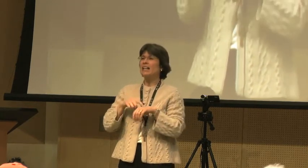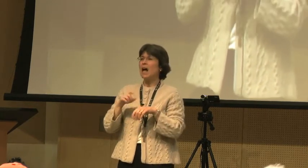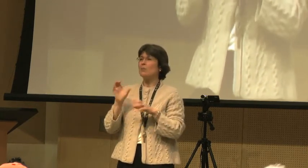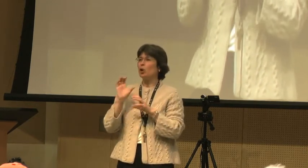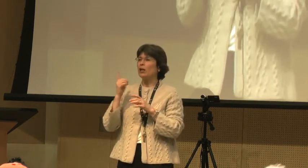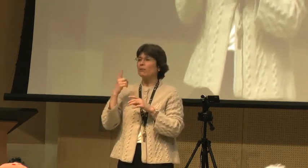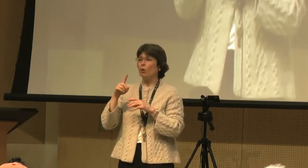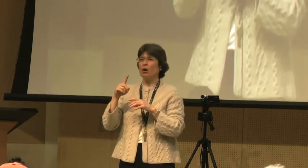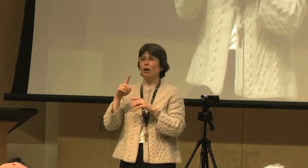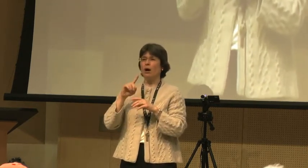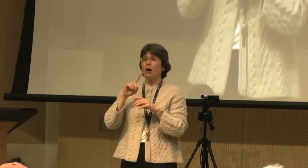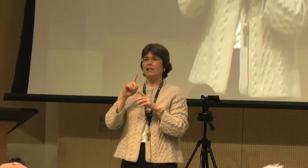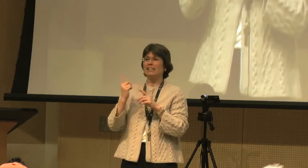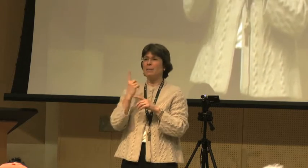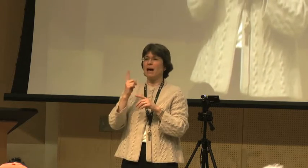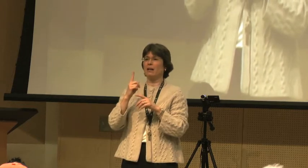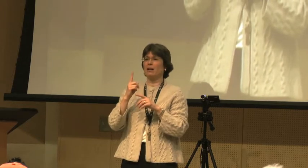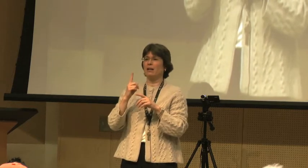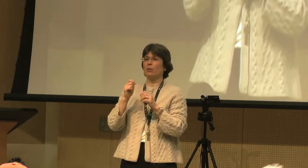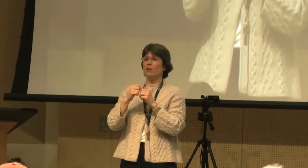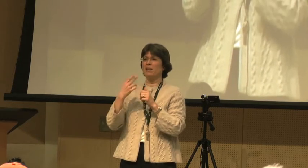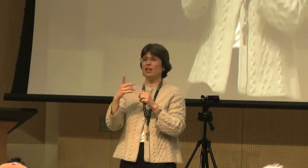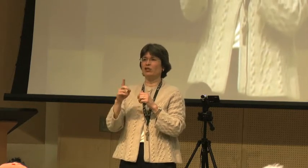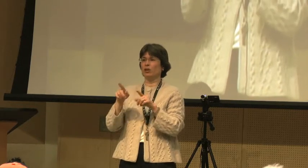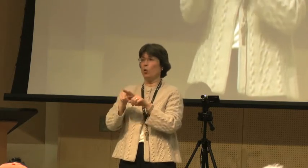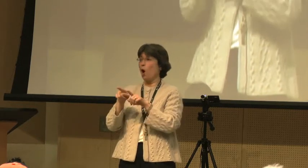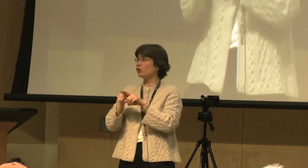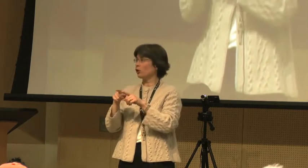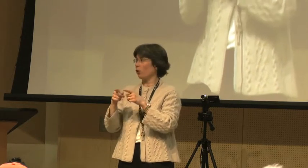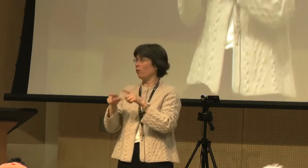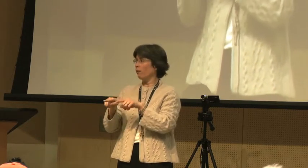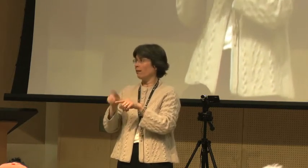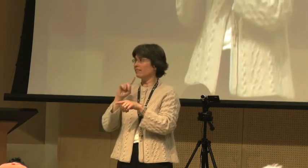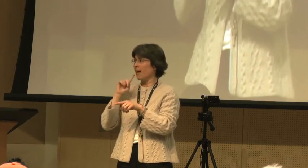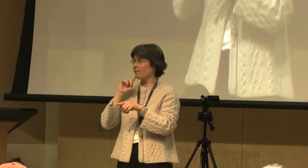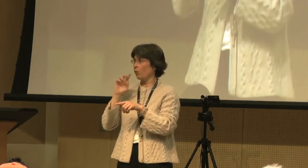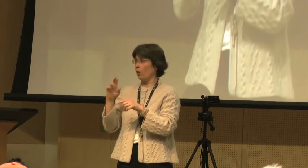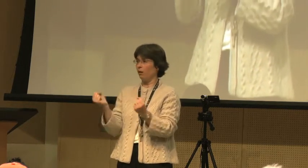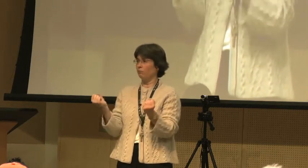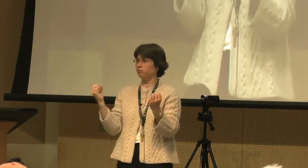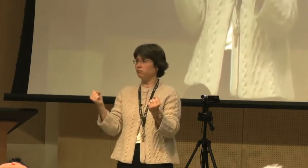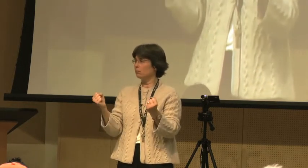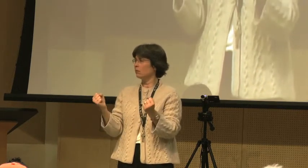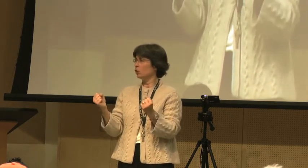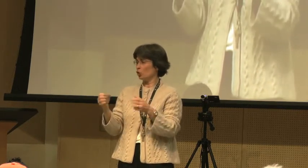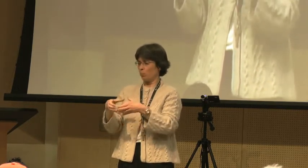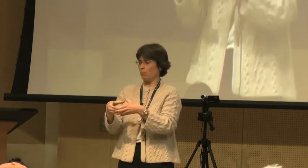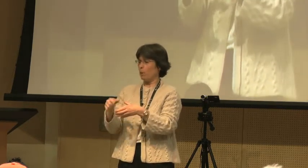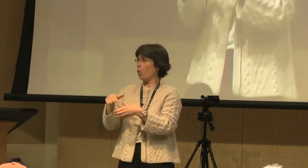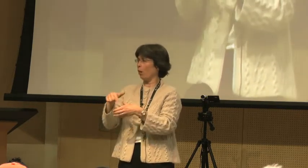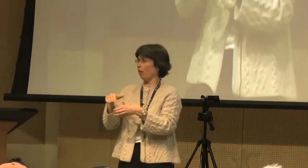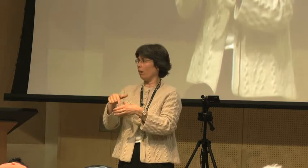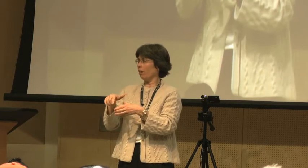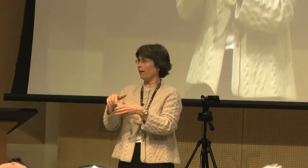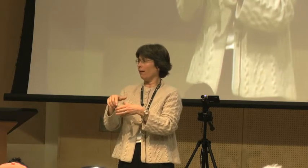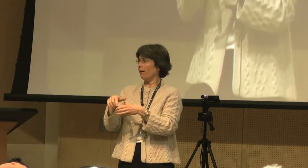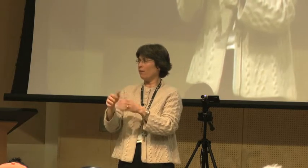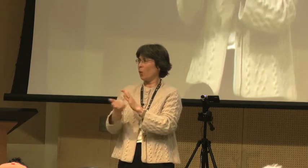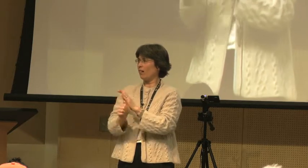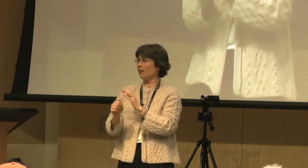Anytime you're looking for somebody to hear, then you also need to ask for your school and